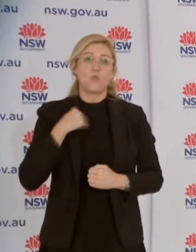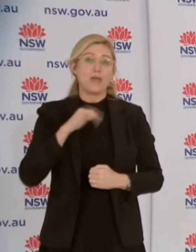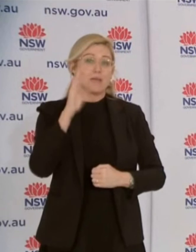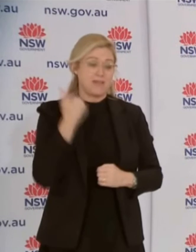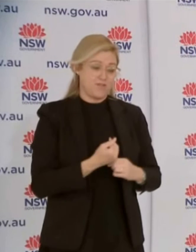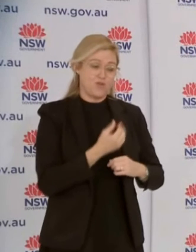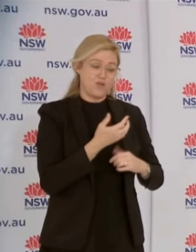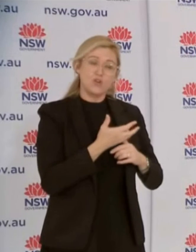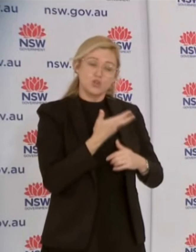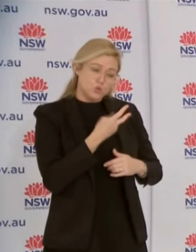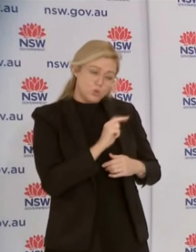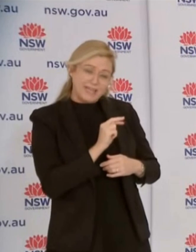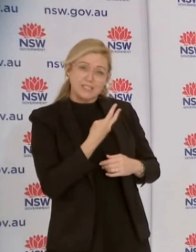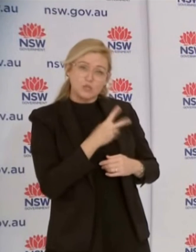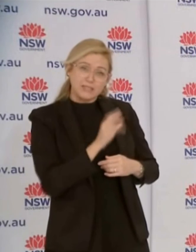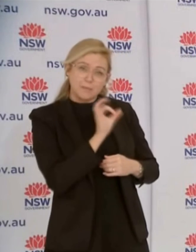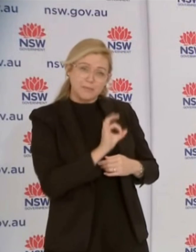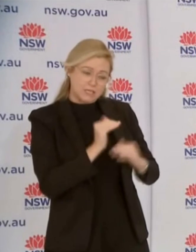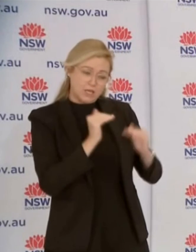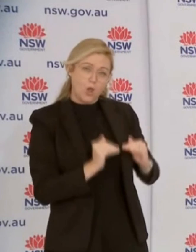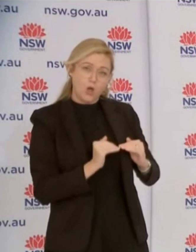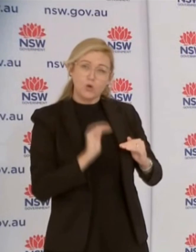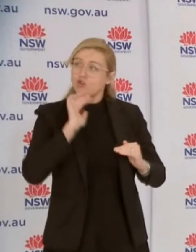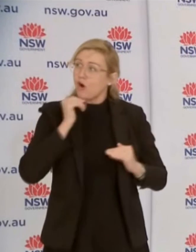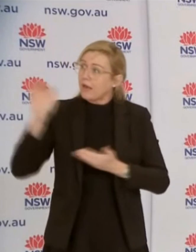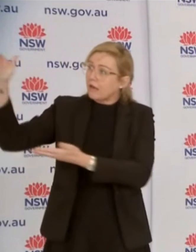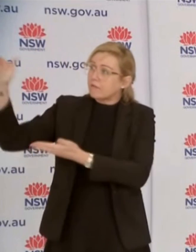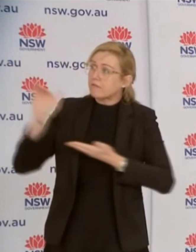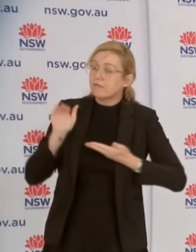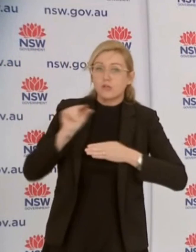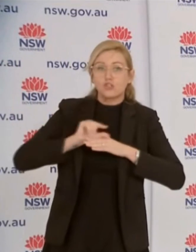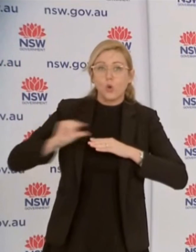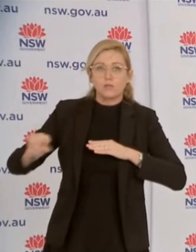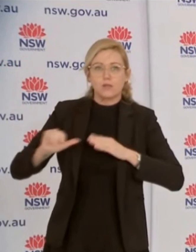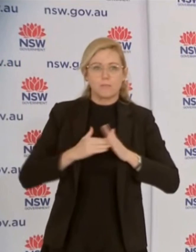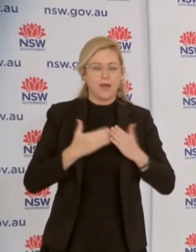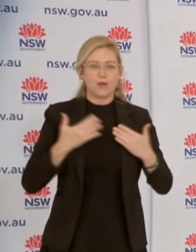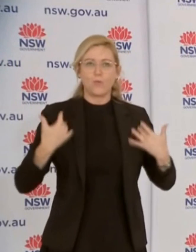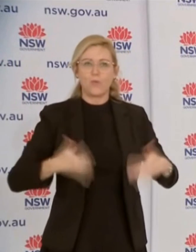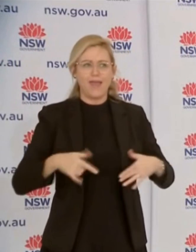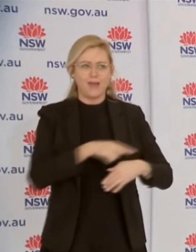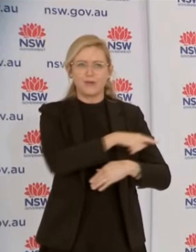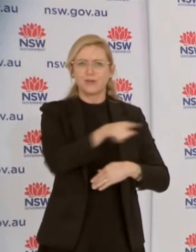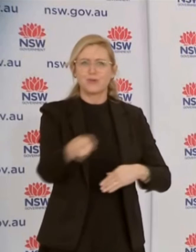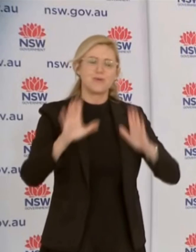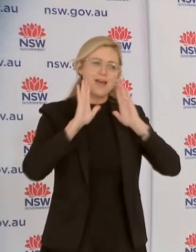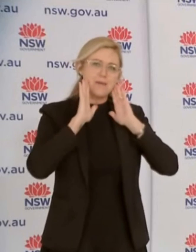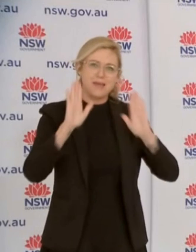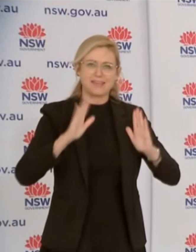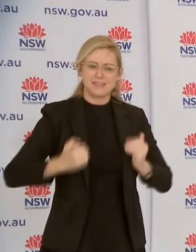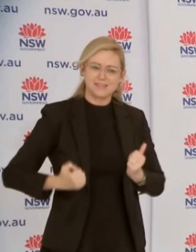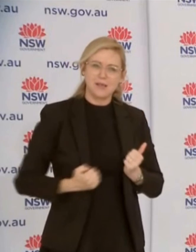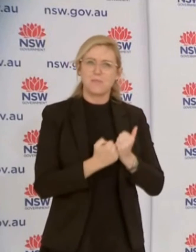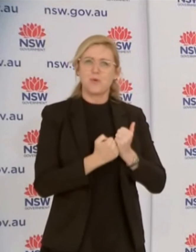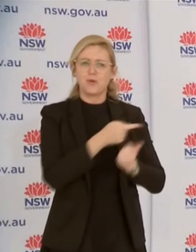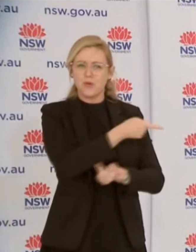first dose, and supplies being constrained. But the public are with us, and the public have been amazing. And this